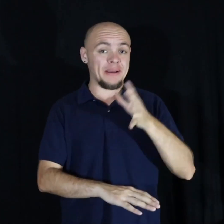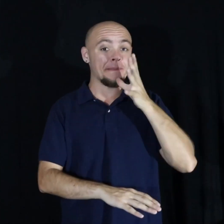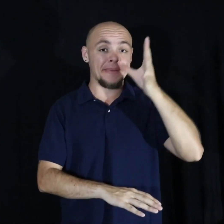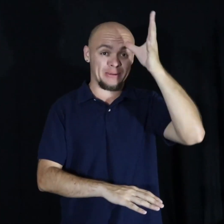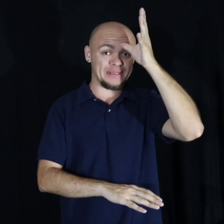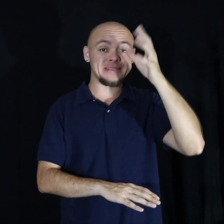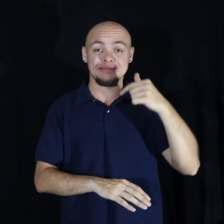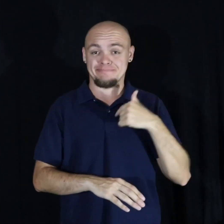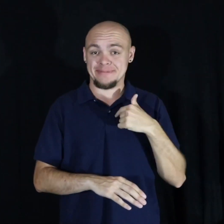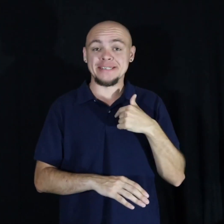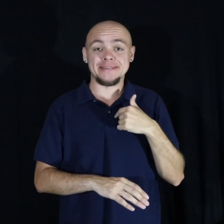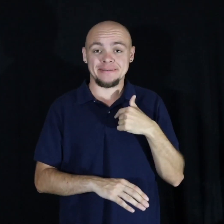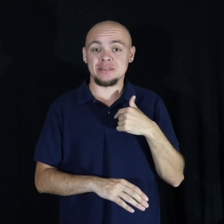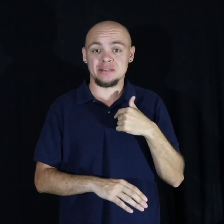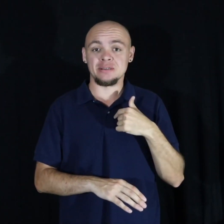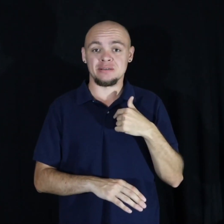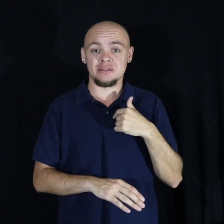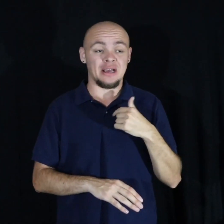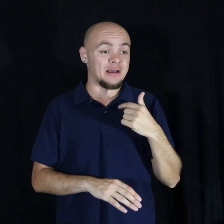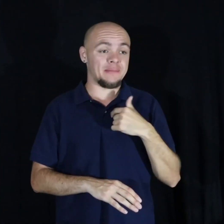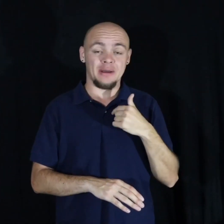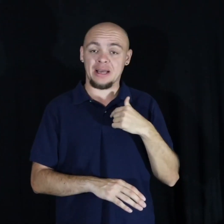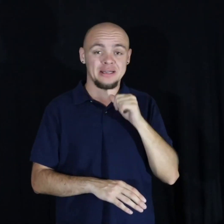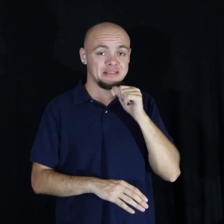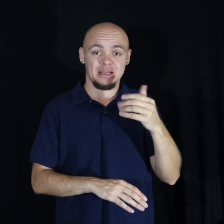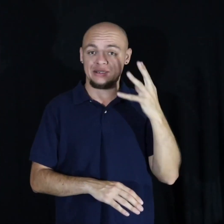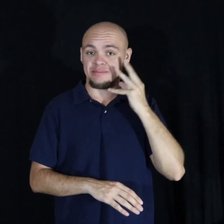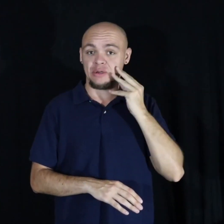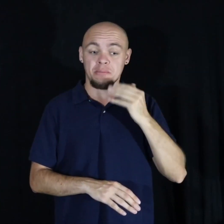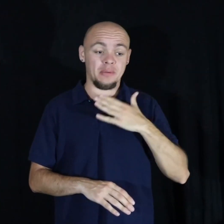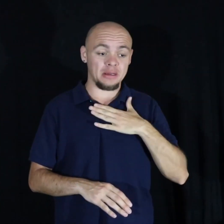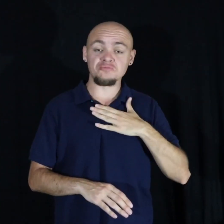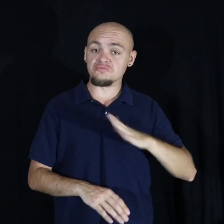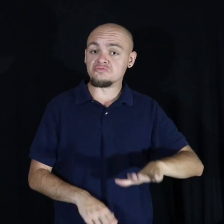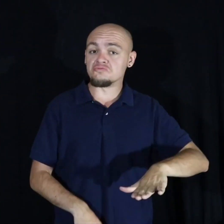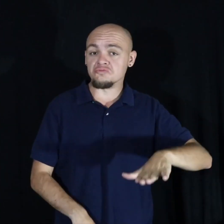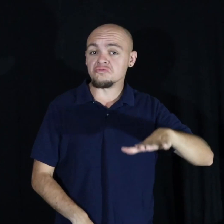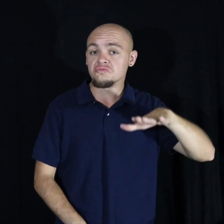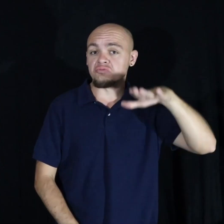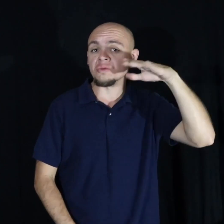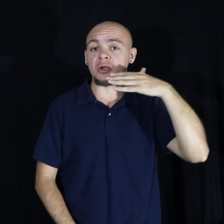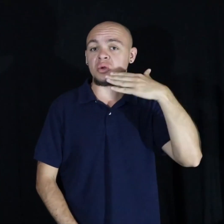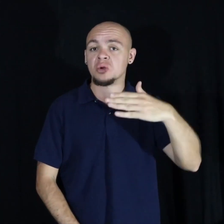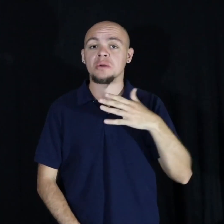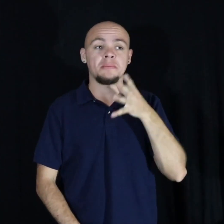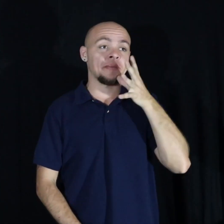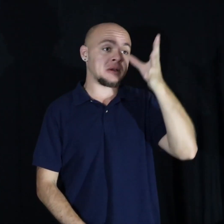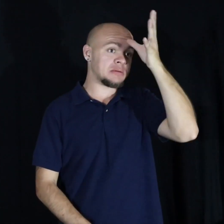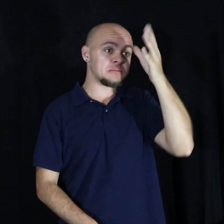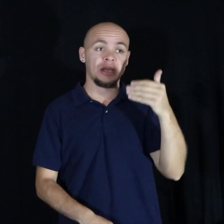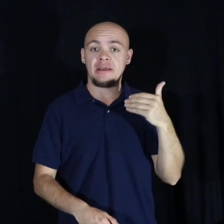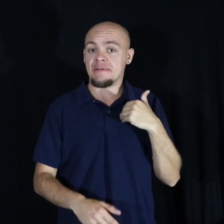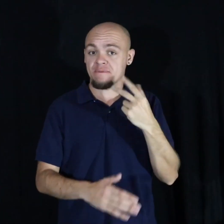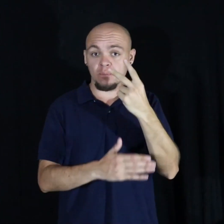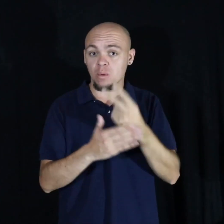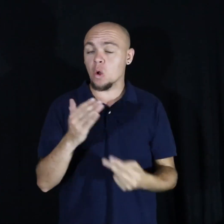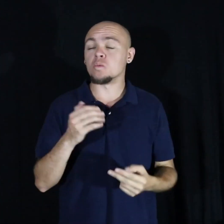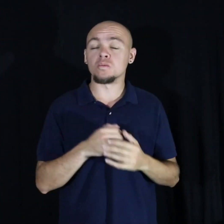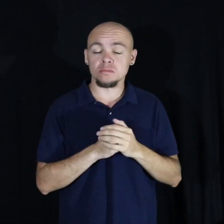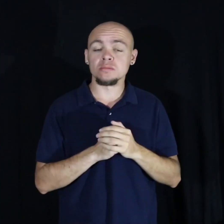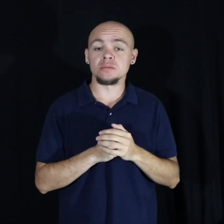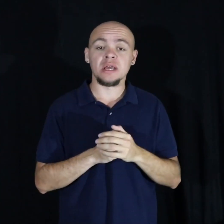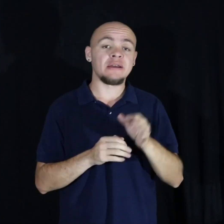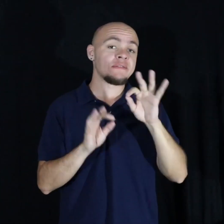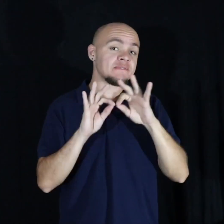needed to have as a youth. My childhood started good. I had both parents in the home. We had family